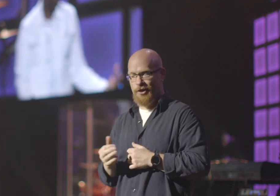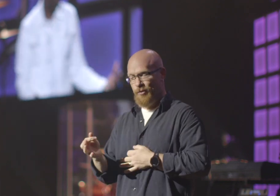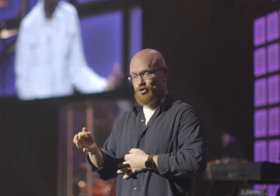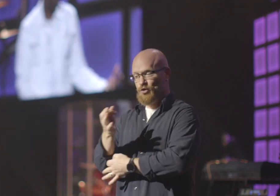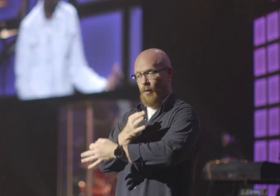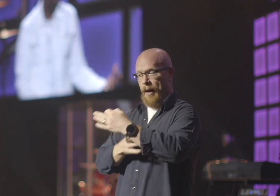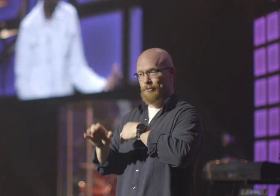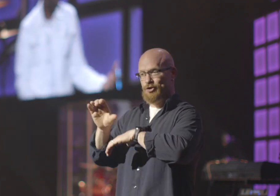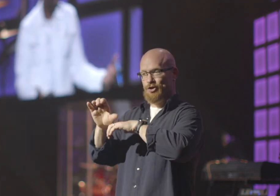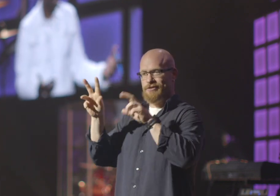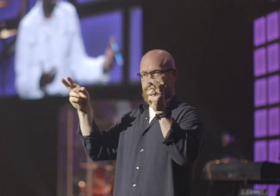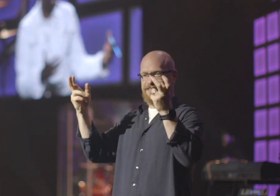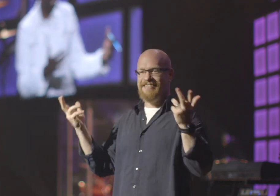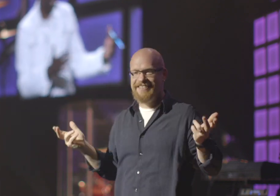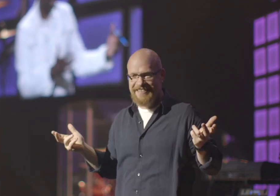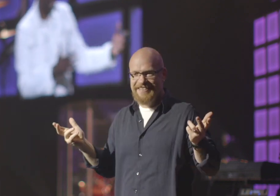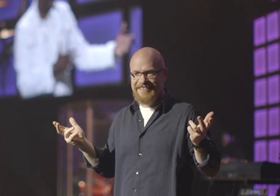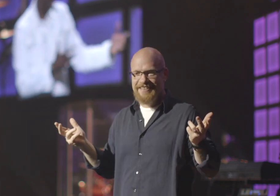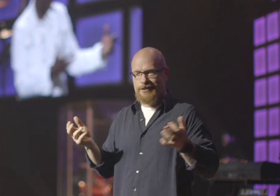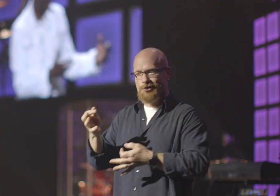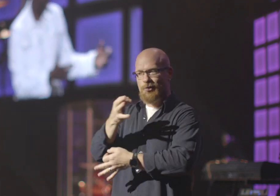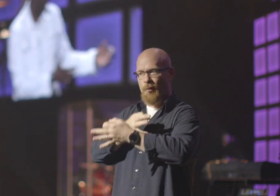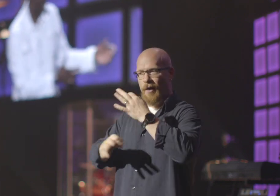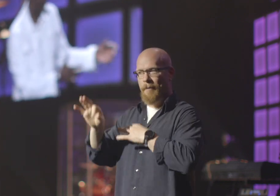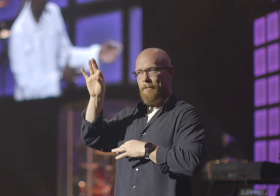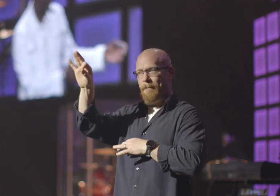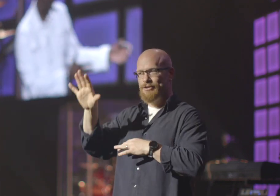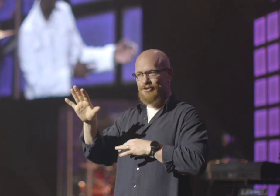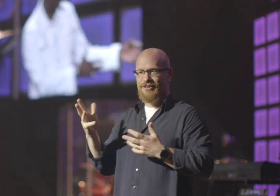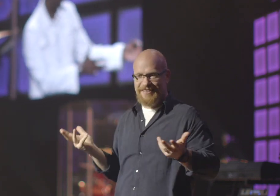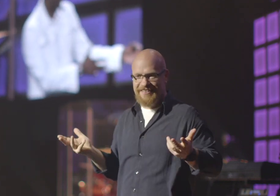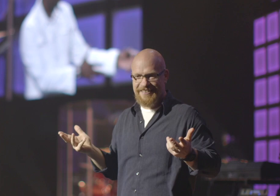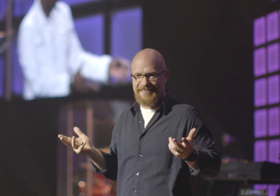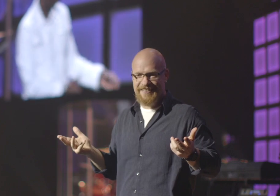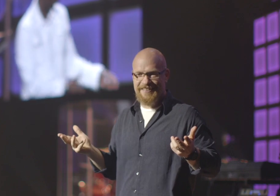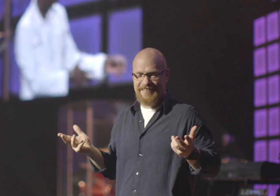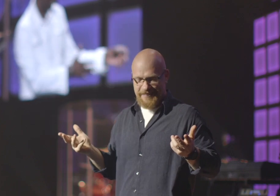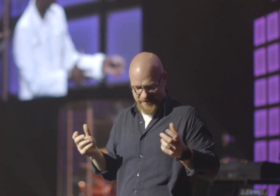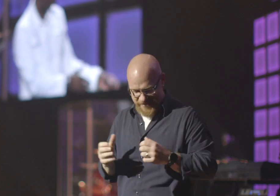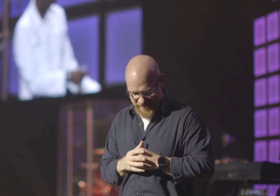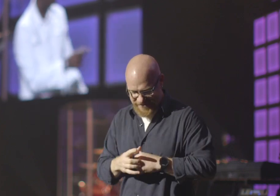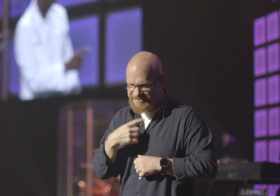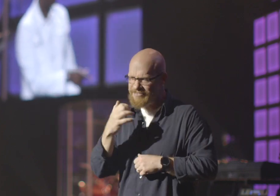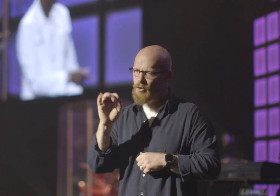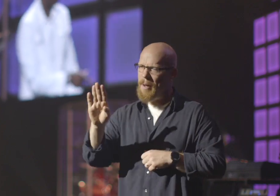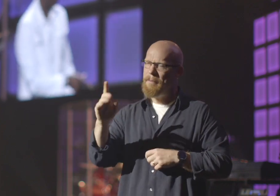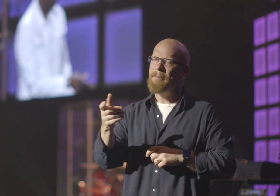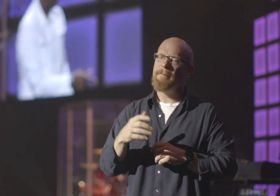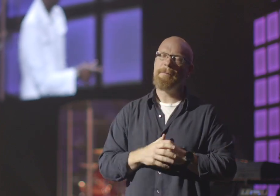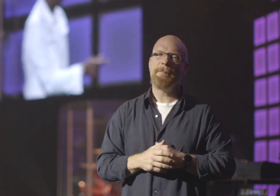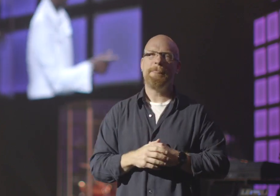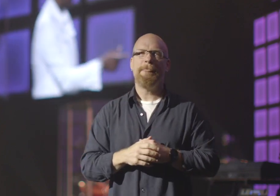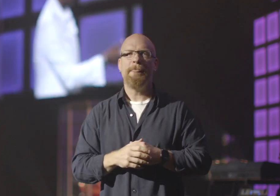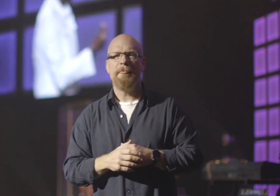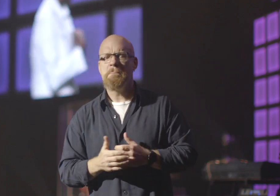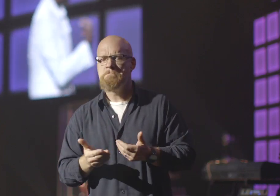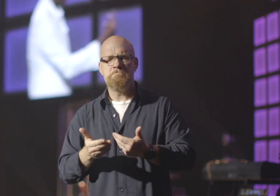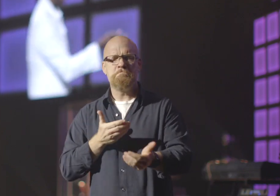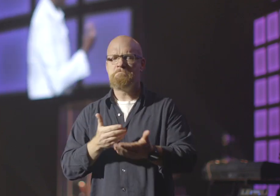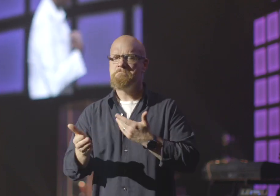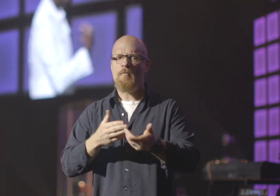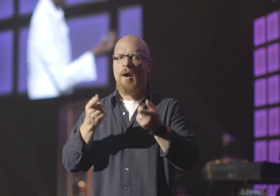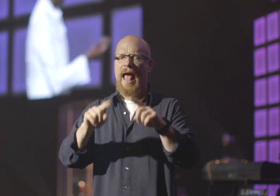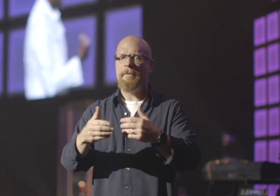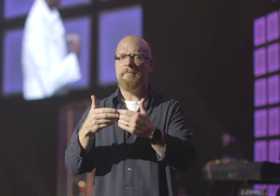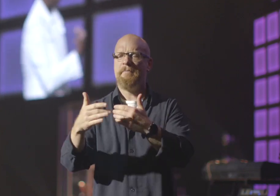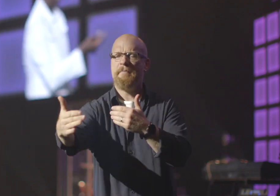here. And as a result of that, I was telling Pastor Rob, whatever it becomes, we have to